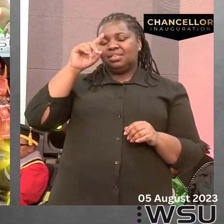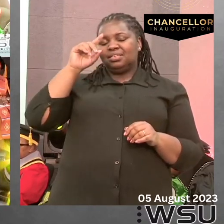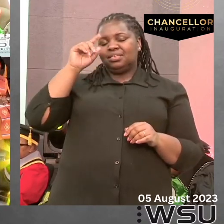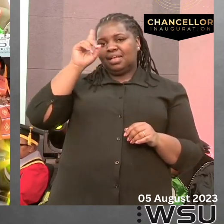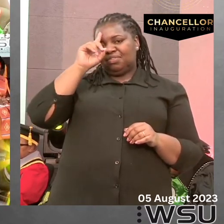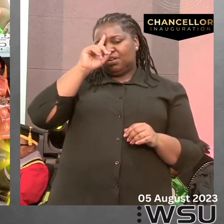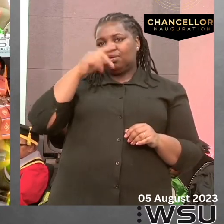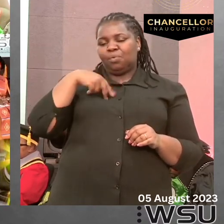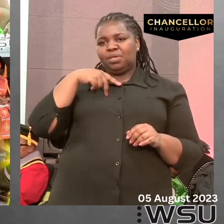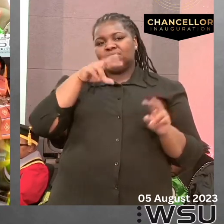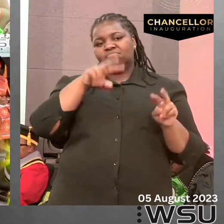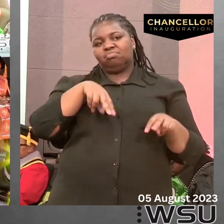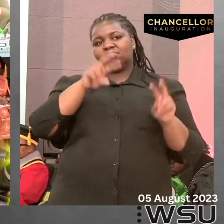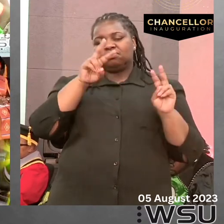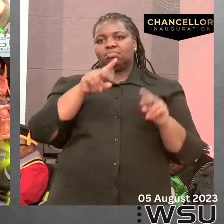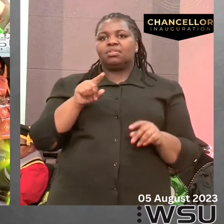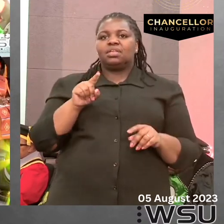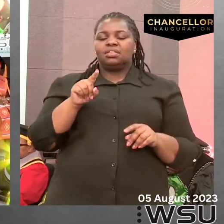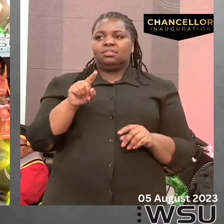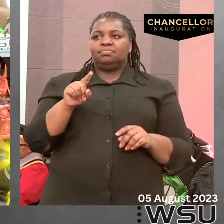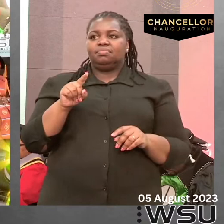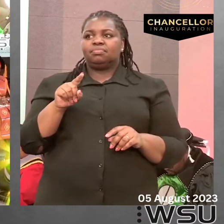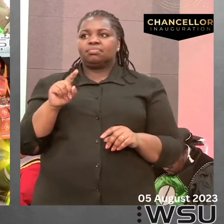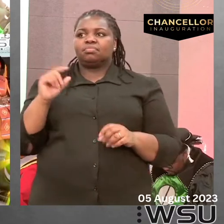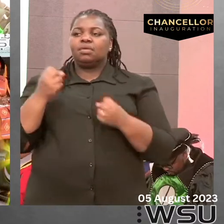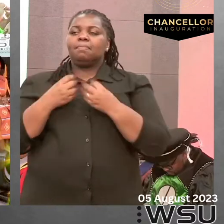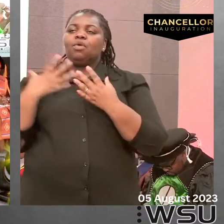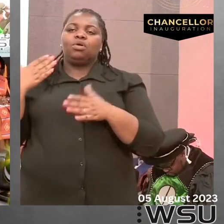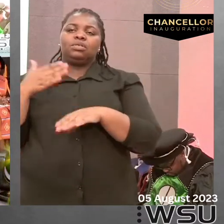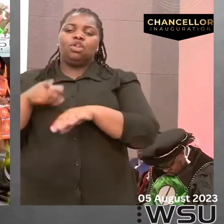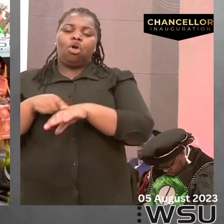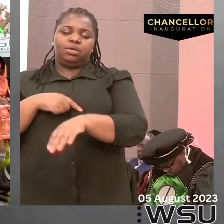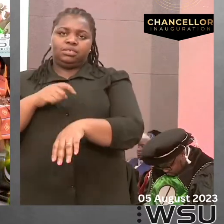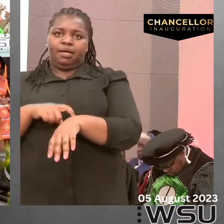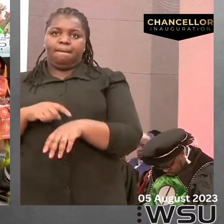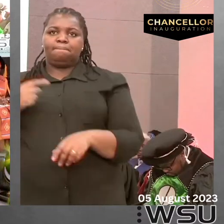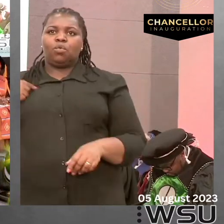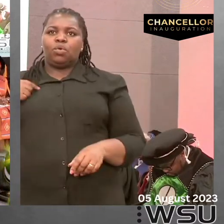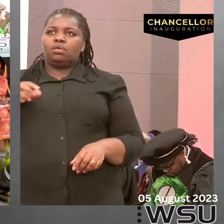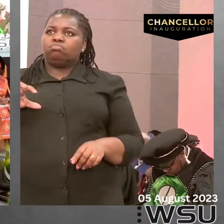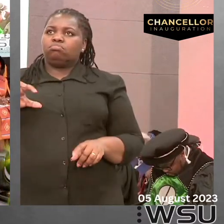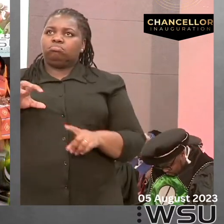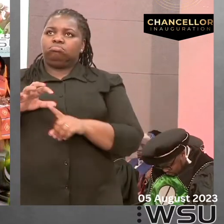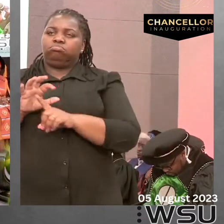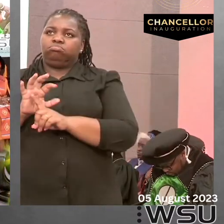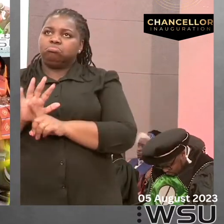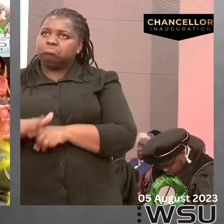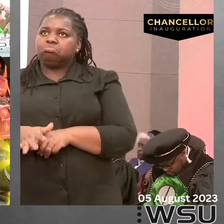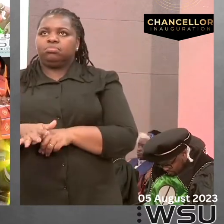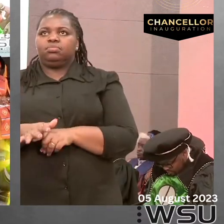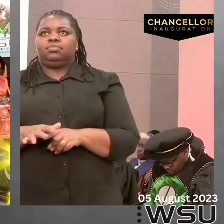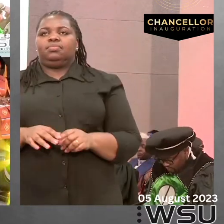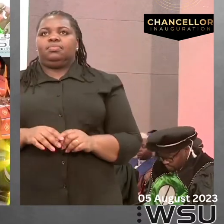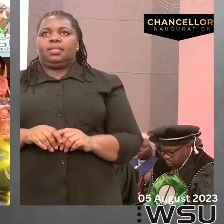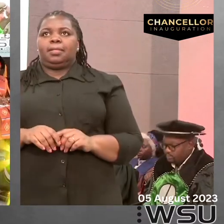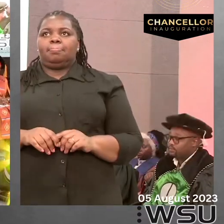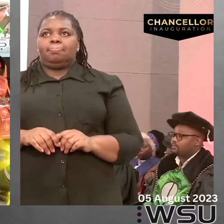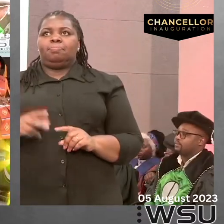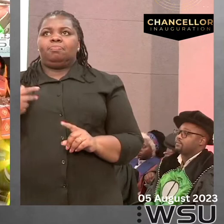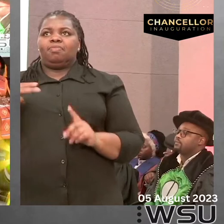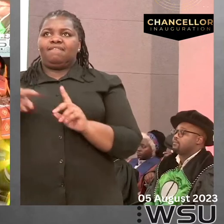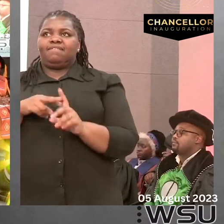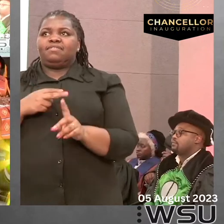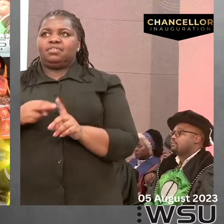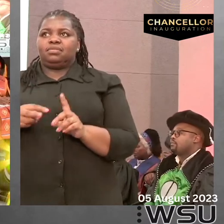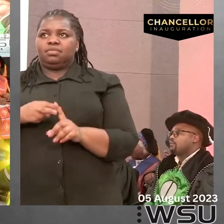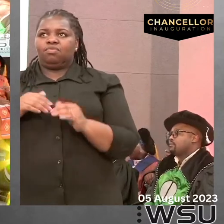are undermined, despised for centuries. We're enslaved. We're victims of